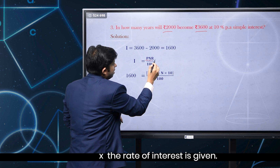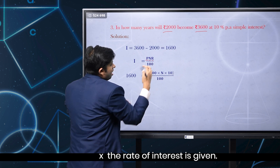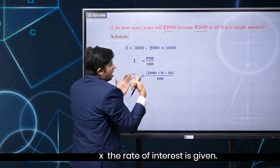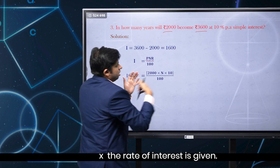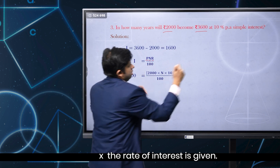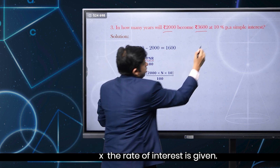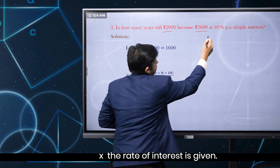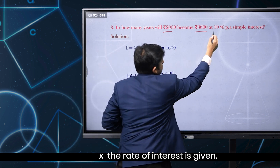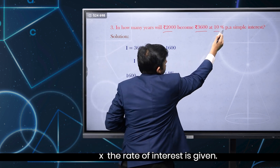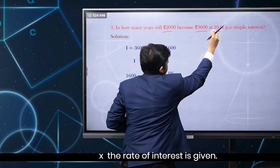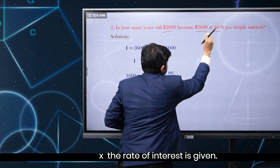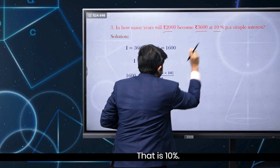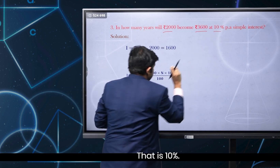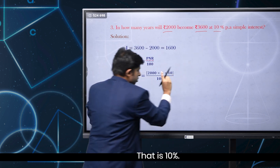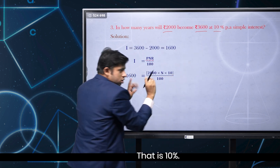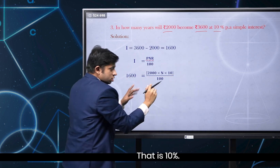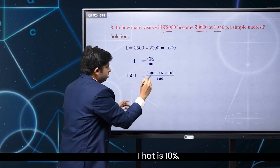into rate of interest is given, that is 10%.